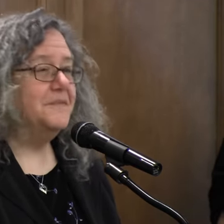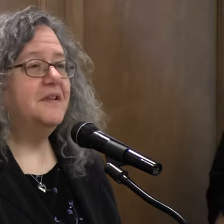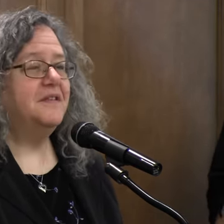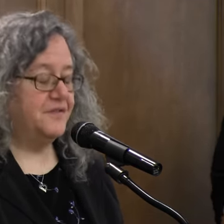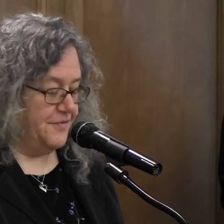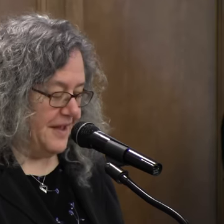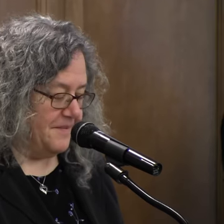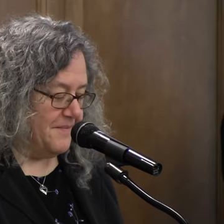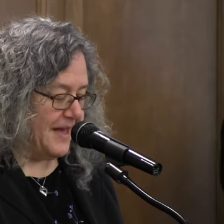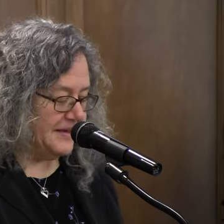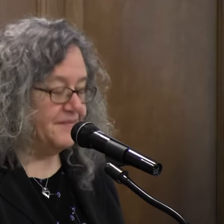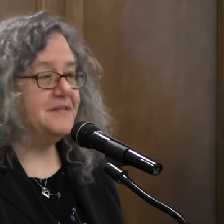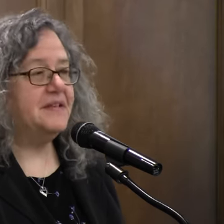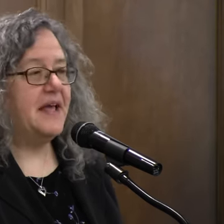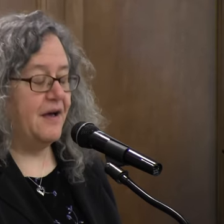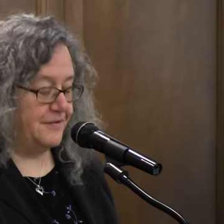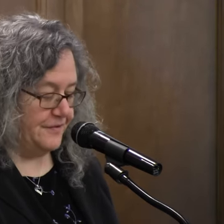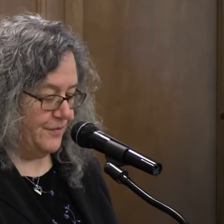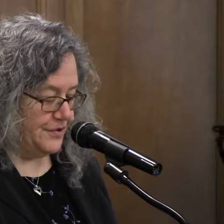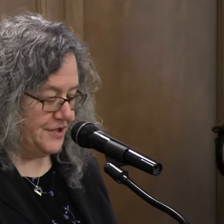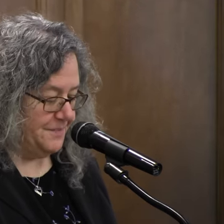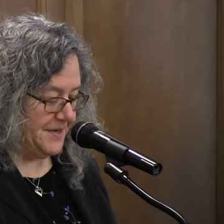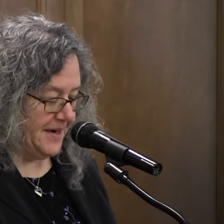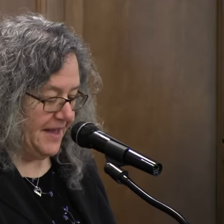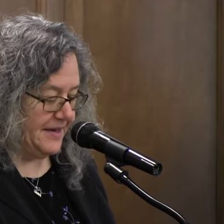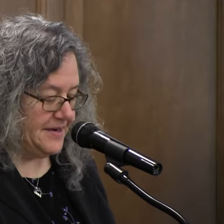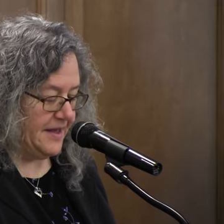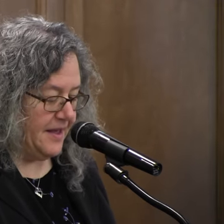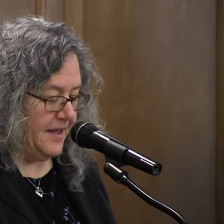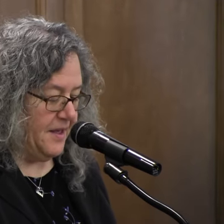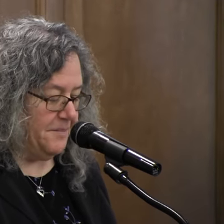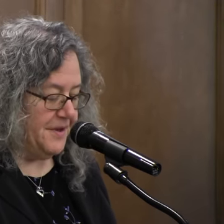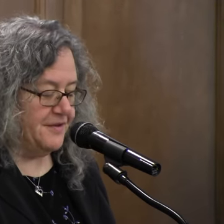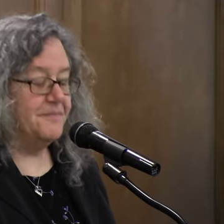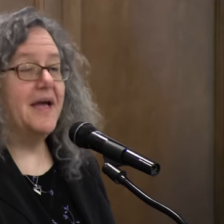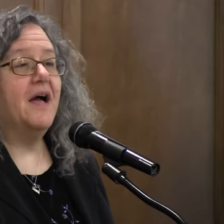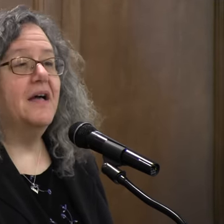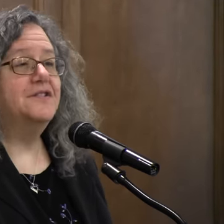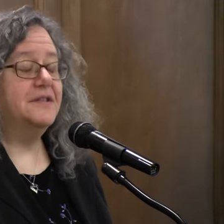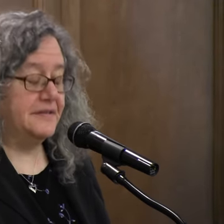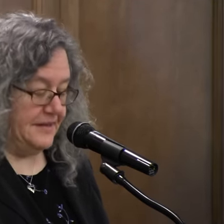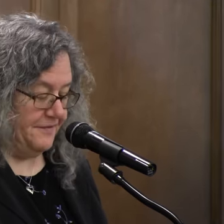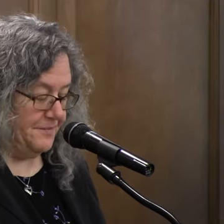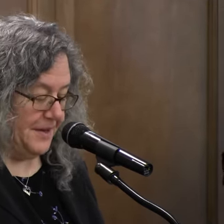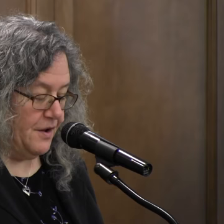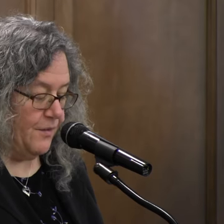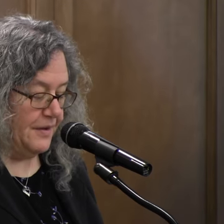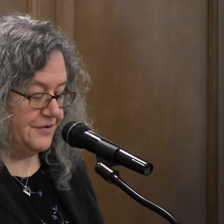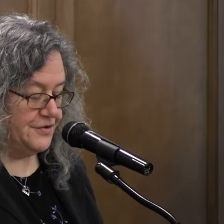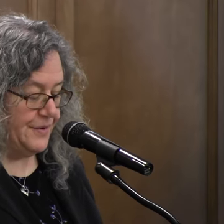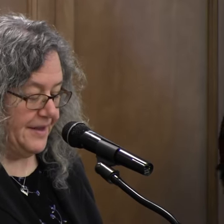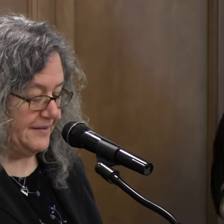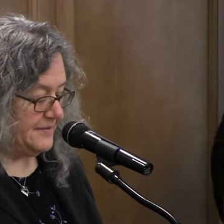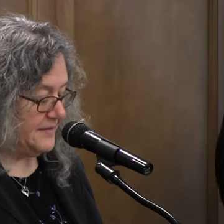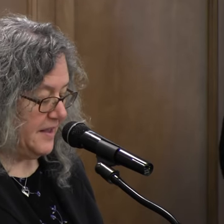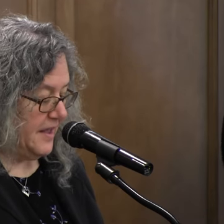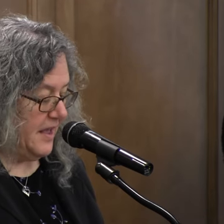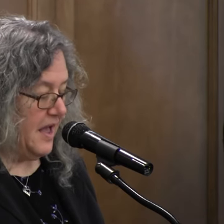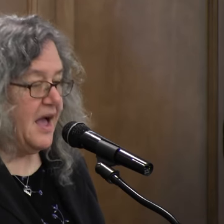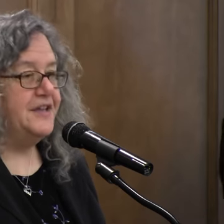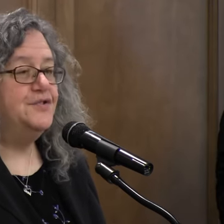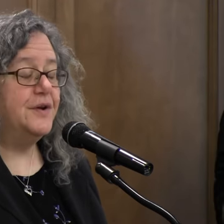I come to this great, magnificent house of worship tonight because my conscience leaves me no other